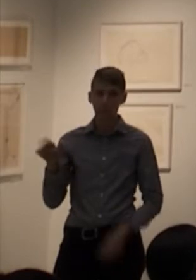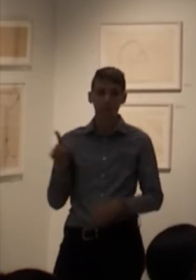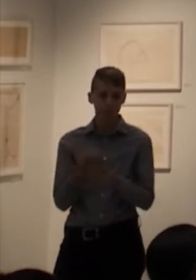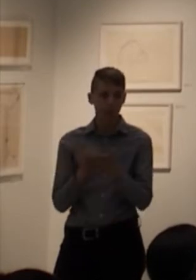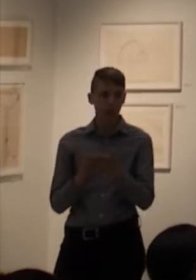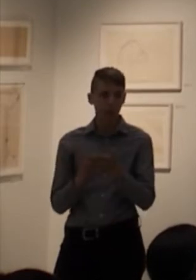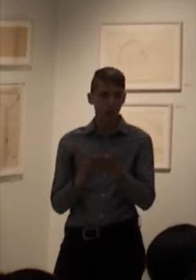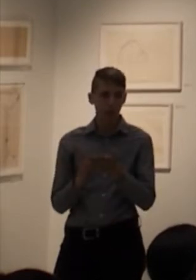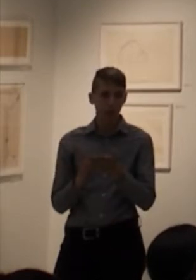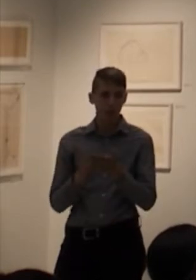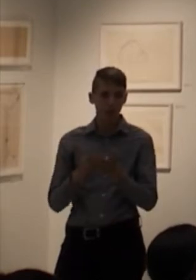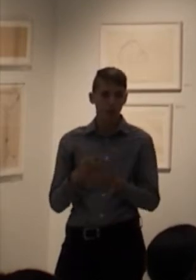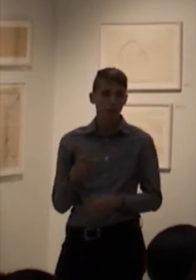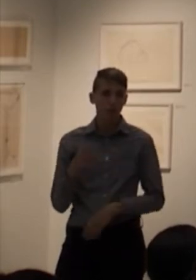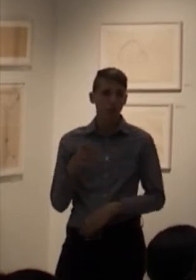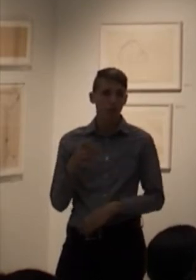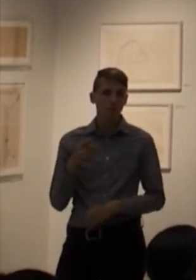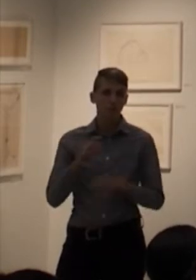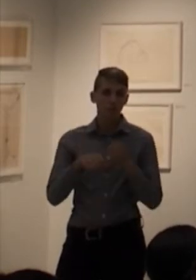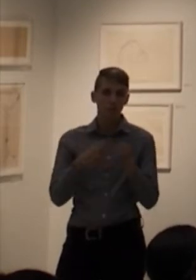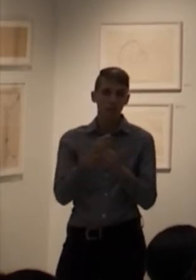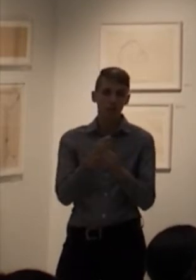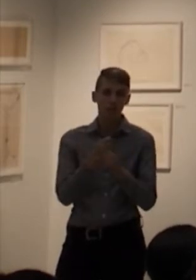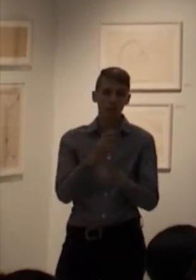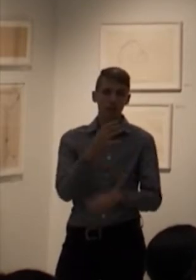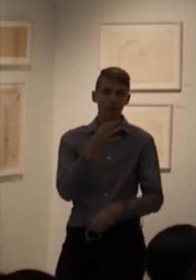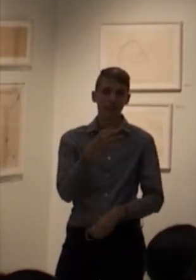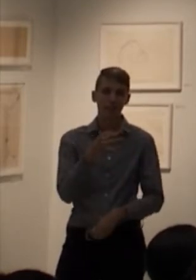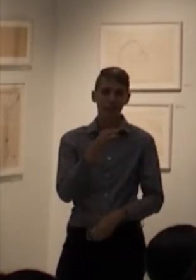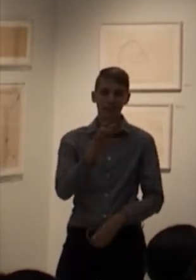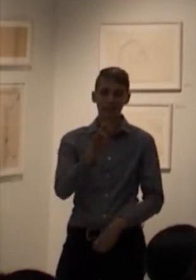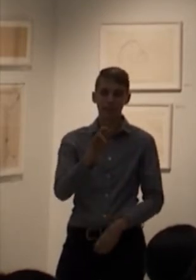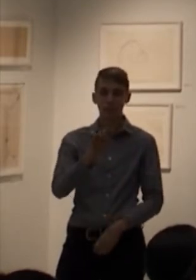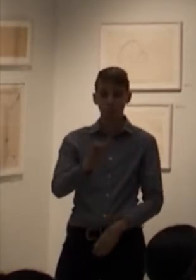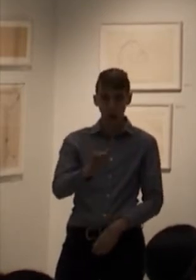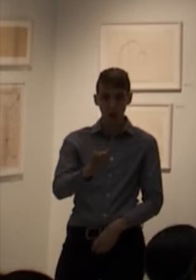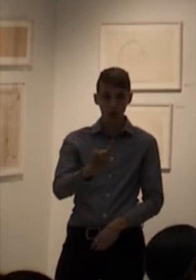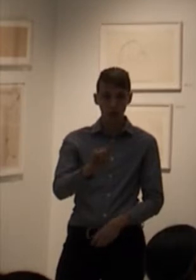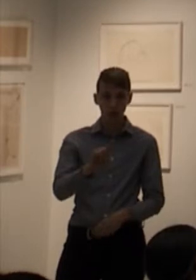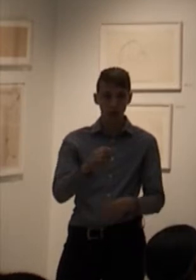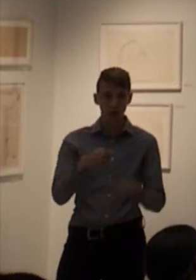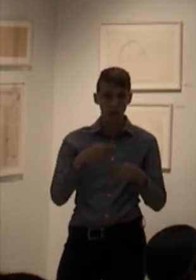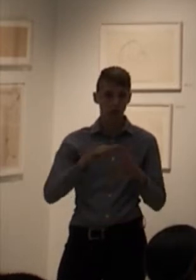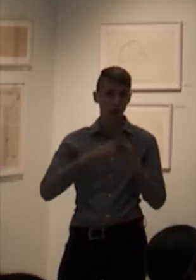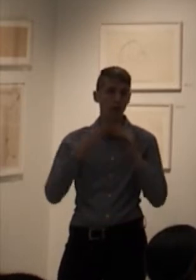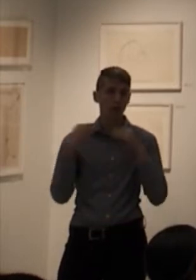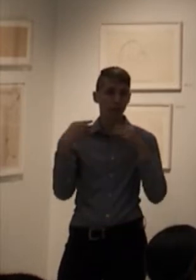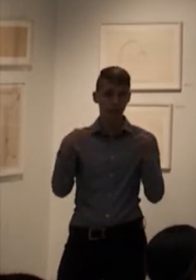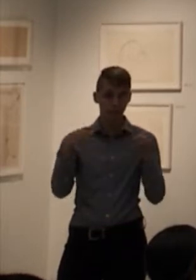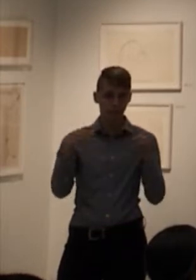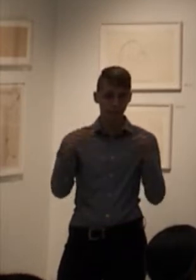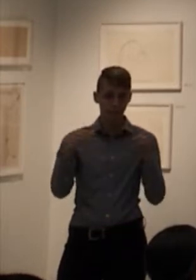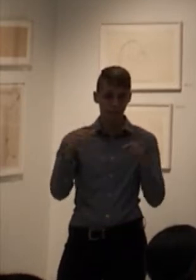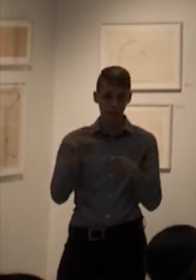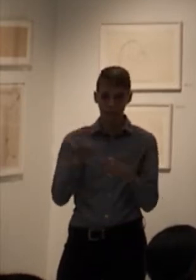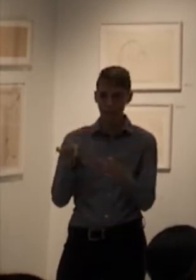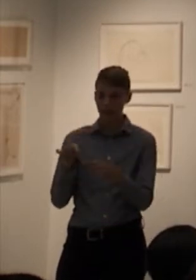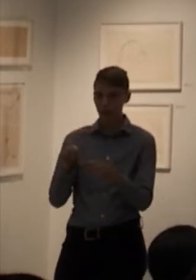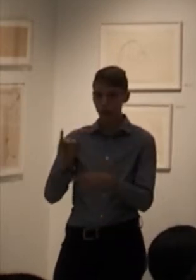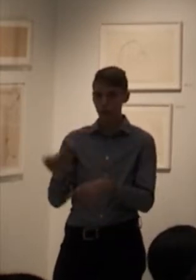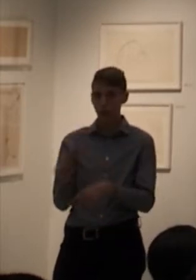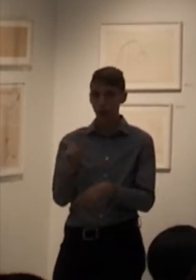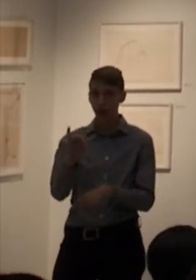in January 1971, and by July of that year, it was already included in the Museum of Modern Art Design